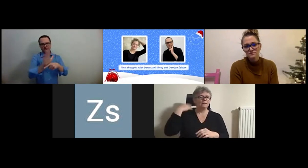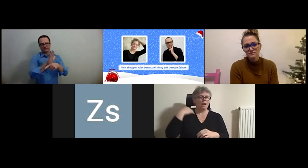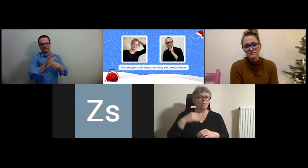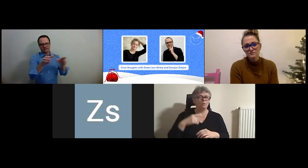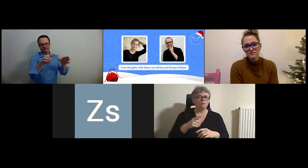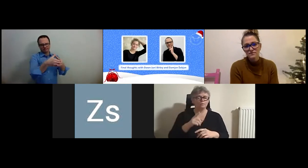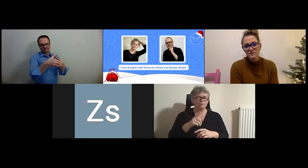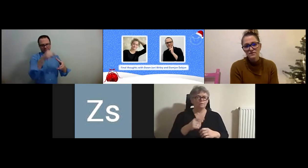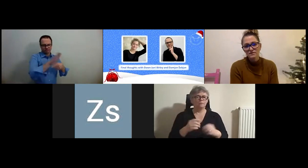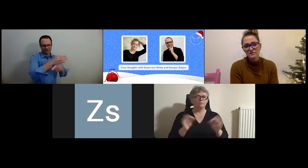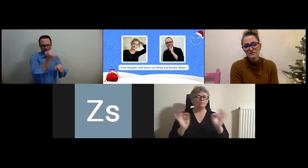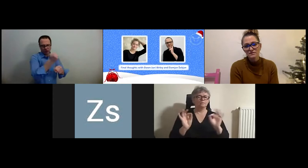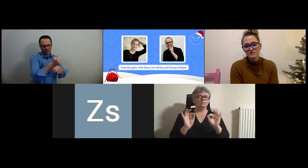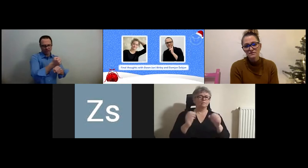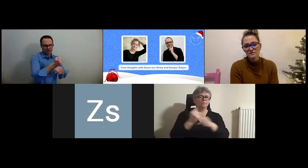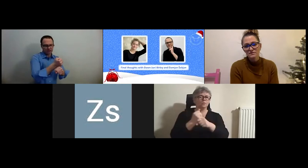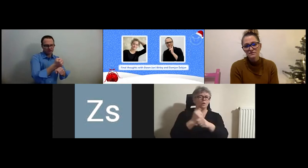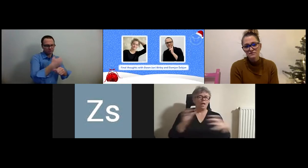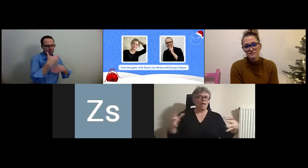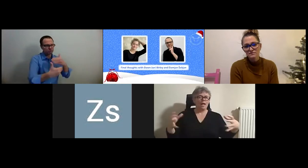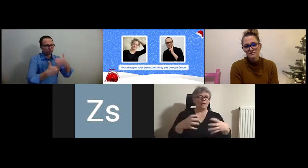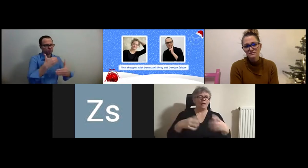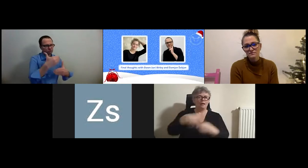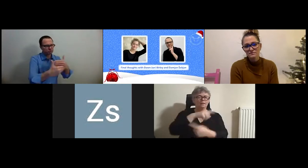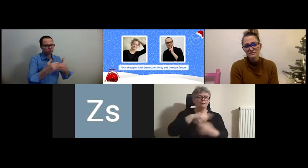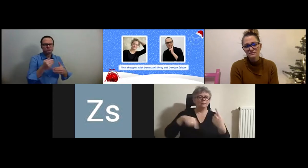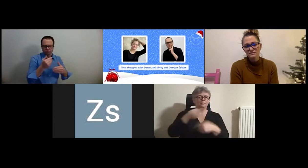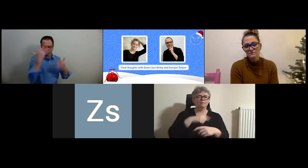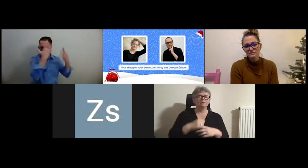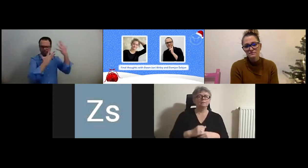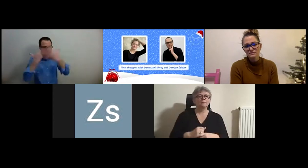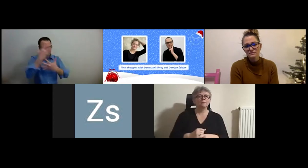Two years ago, Zoom was a business application.